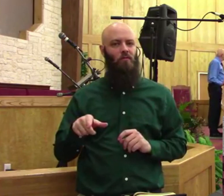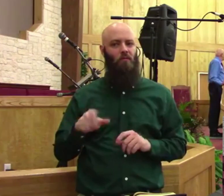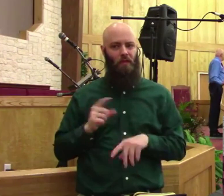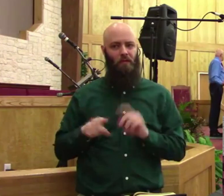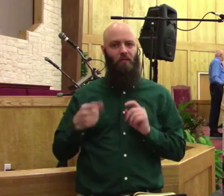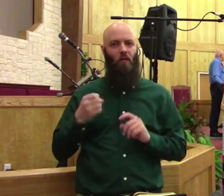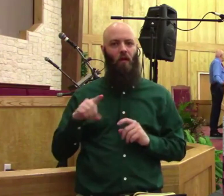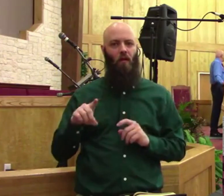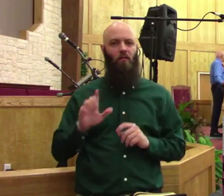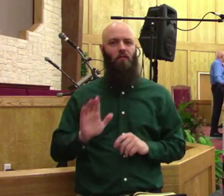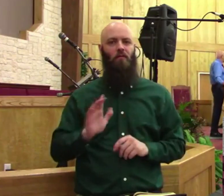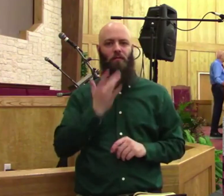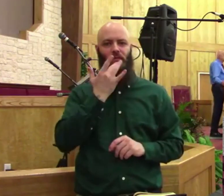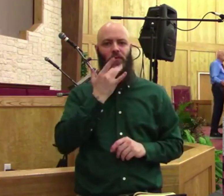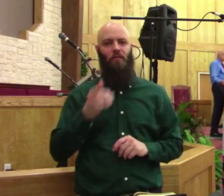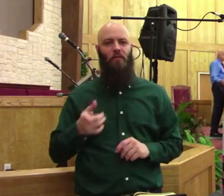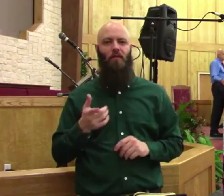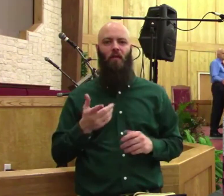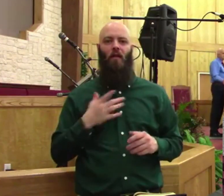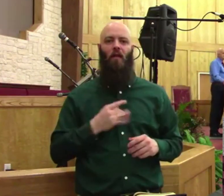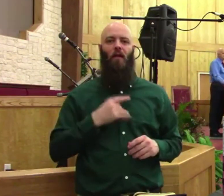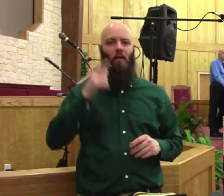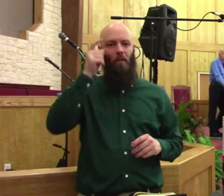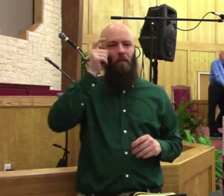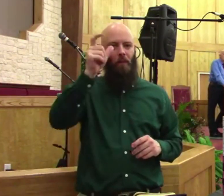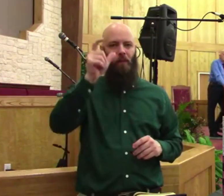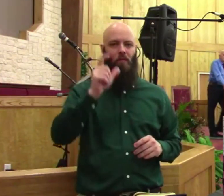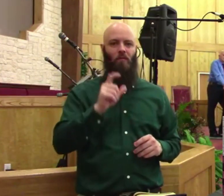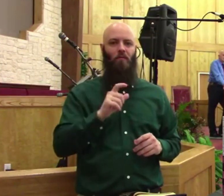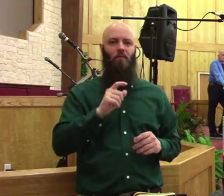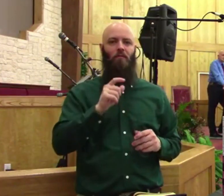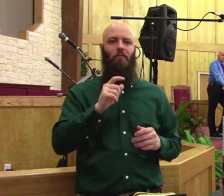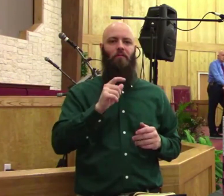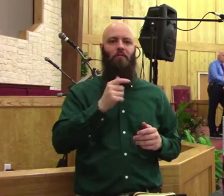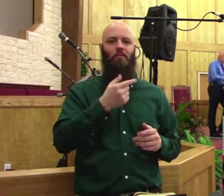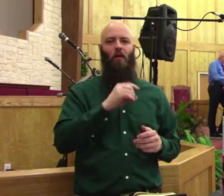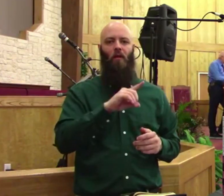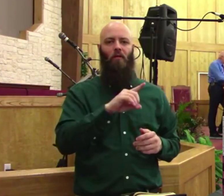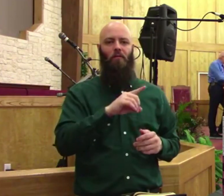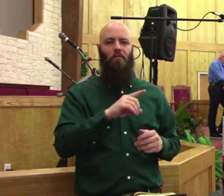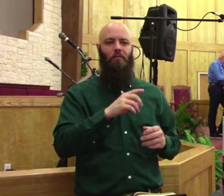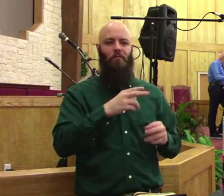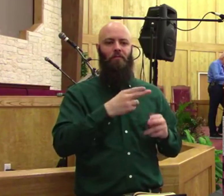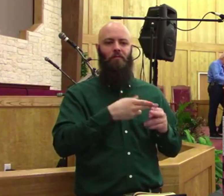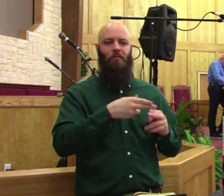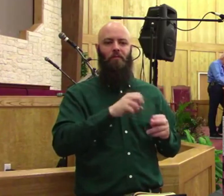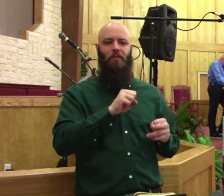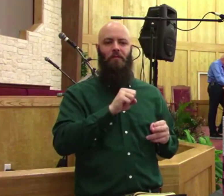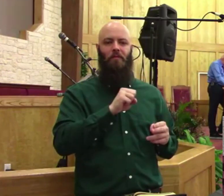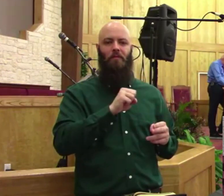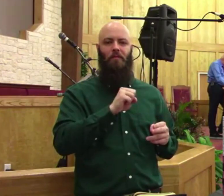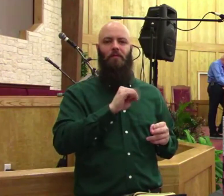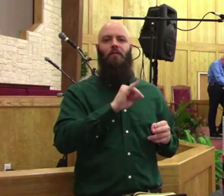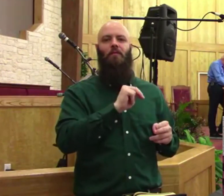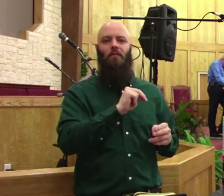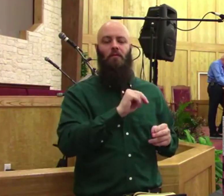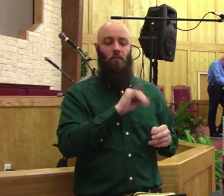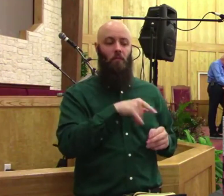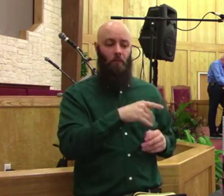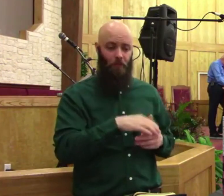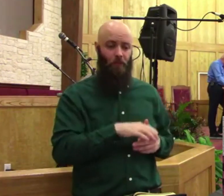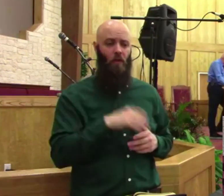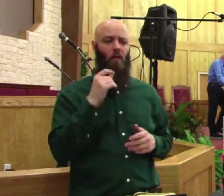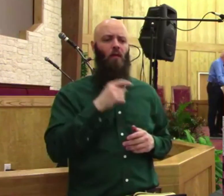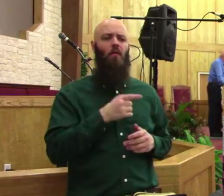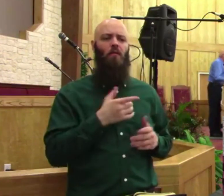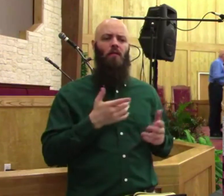god that he likes. He likes the moon god Sin. And so essentially what happens is he is